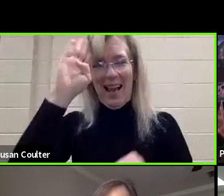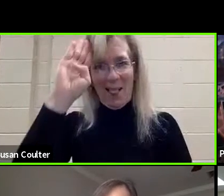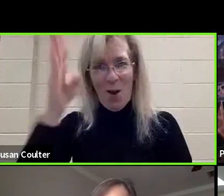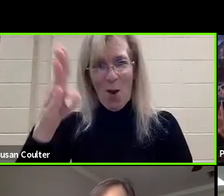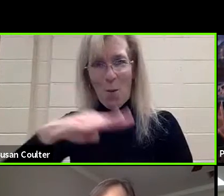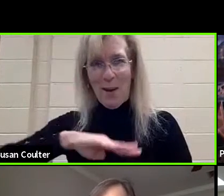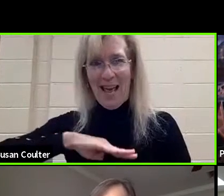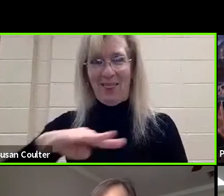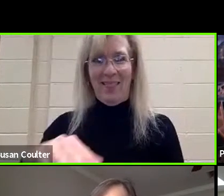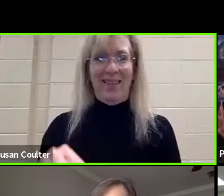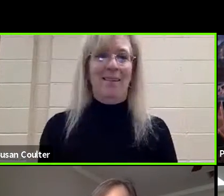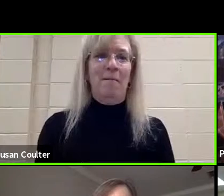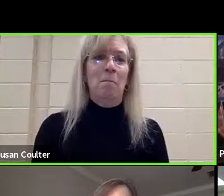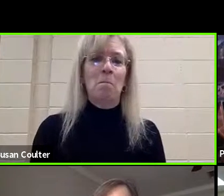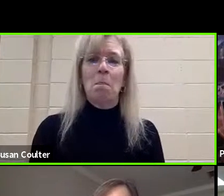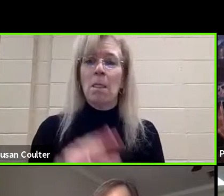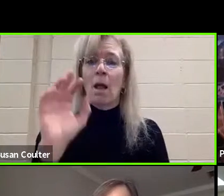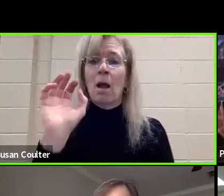Yay! Hello, Beth.